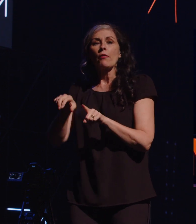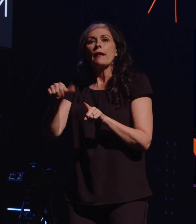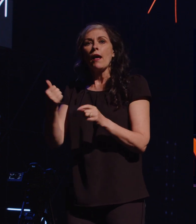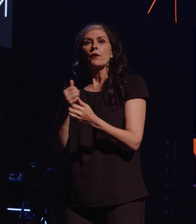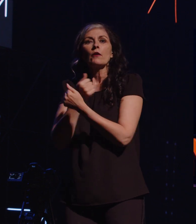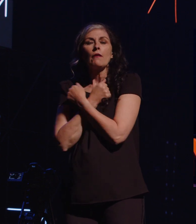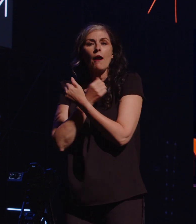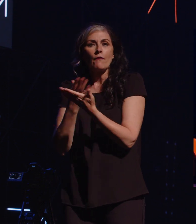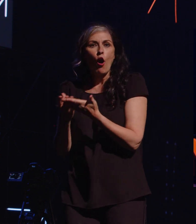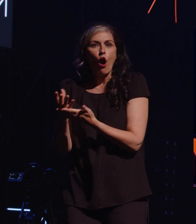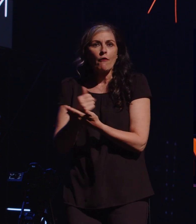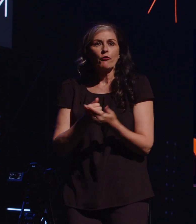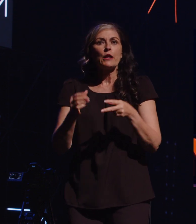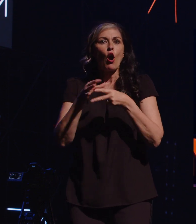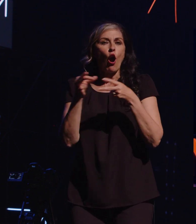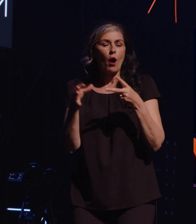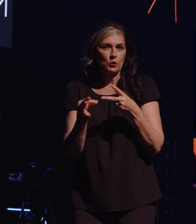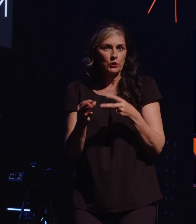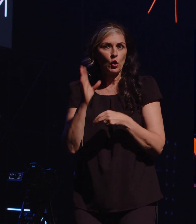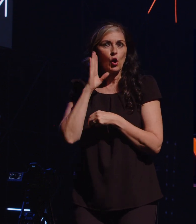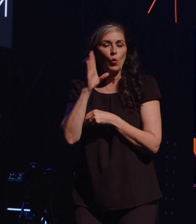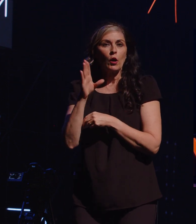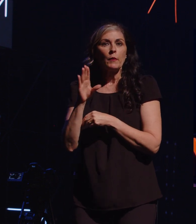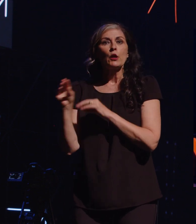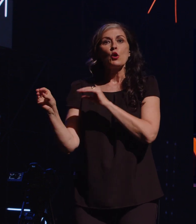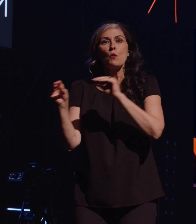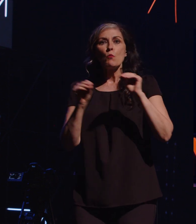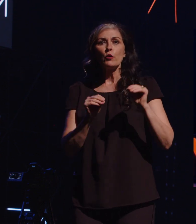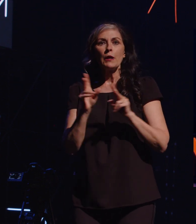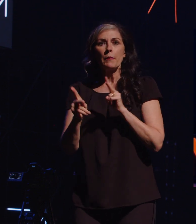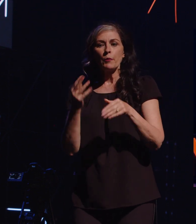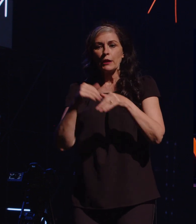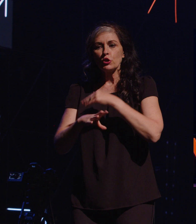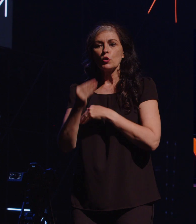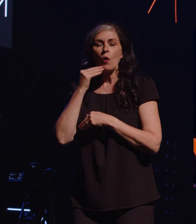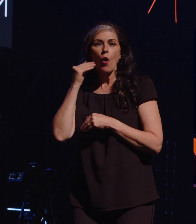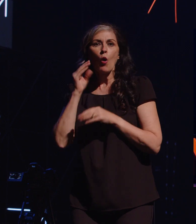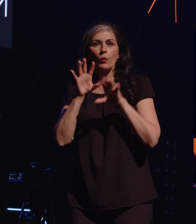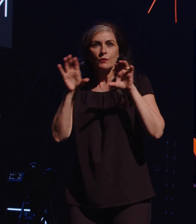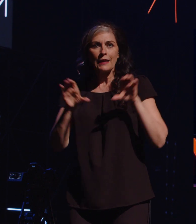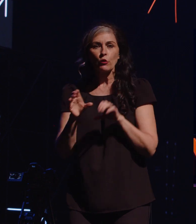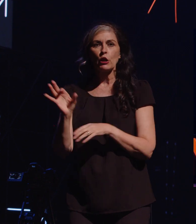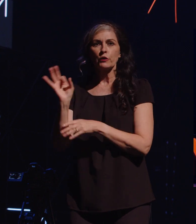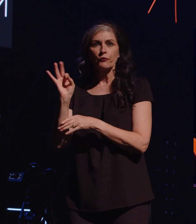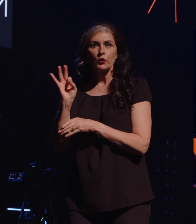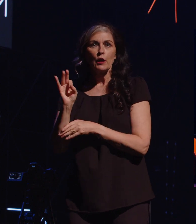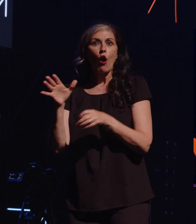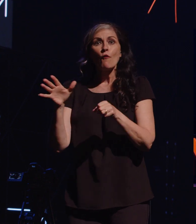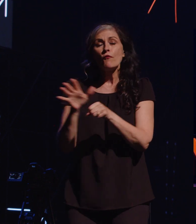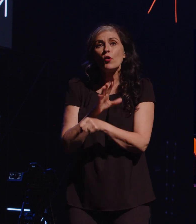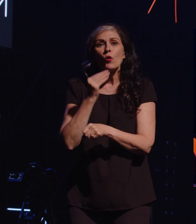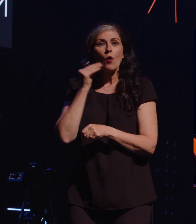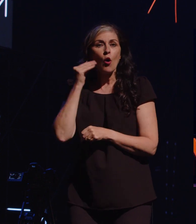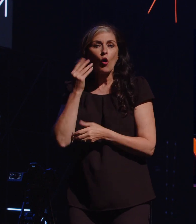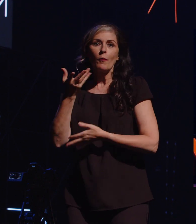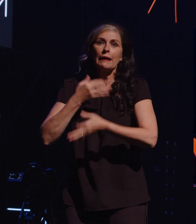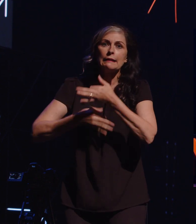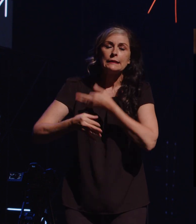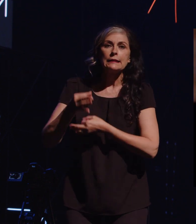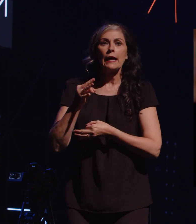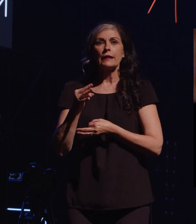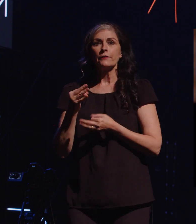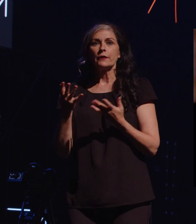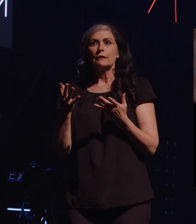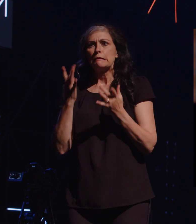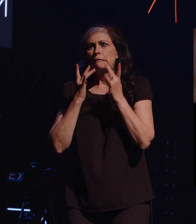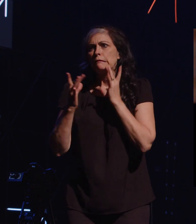offering option, which is we'll be moving people into homes with decorations and furniture and a full home instead of just